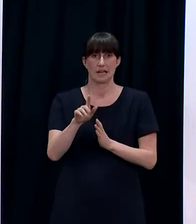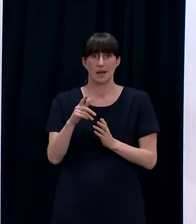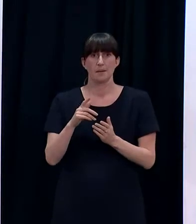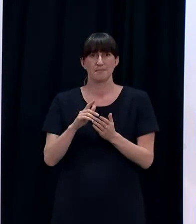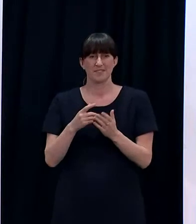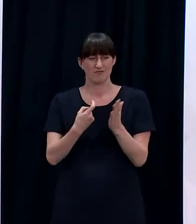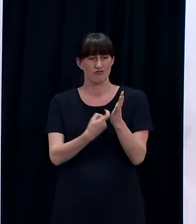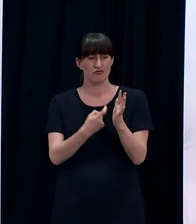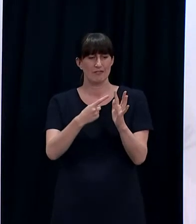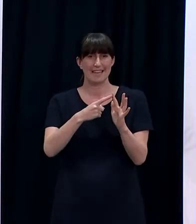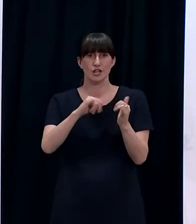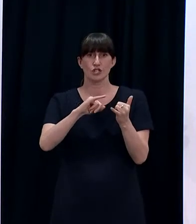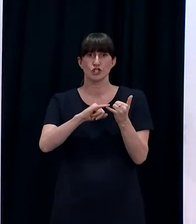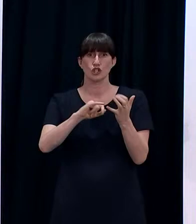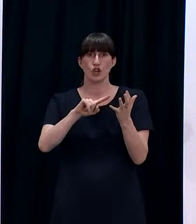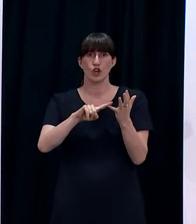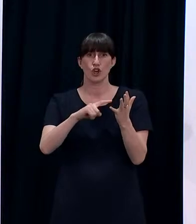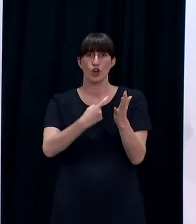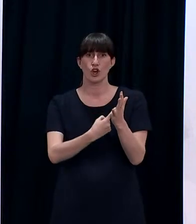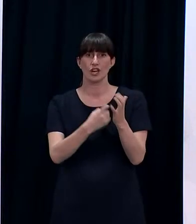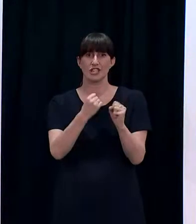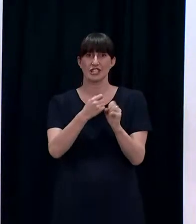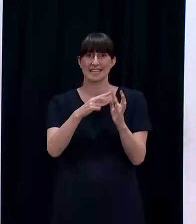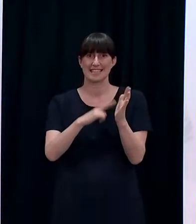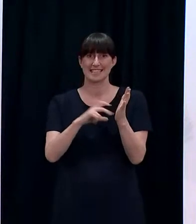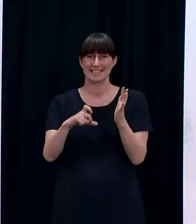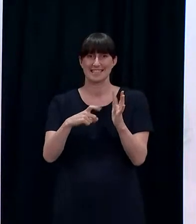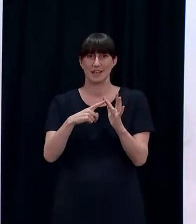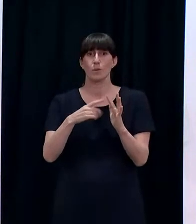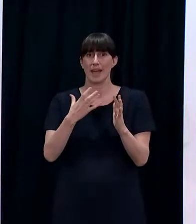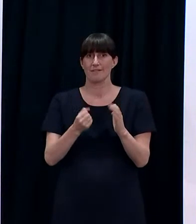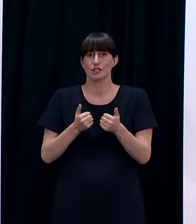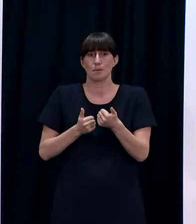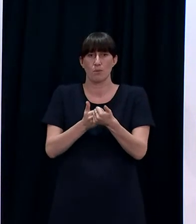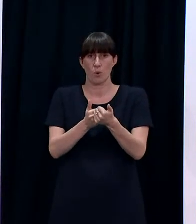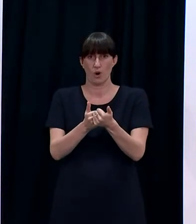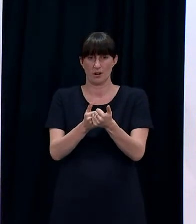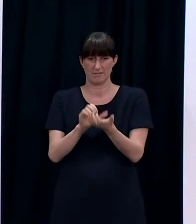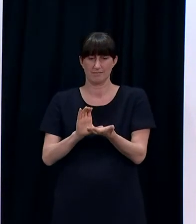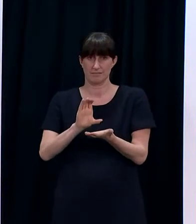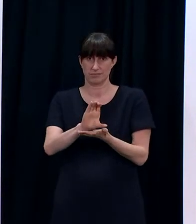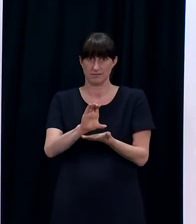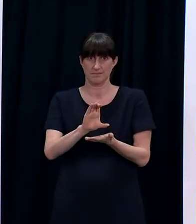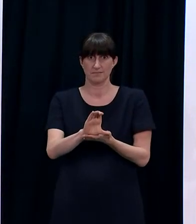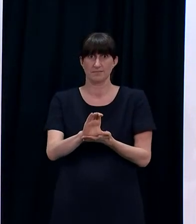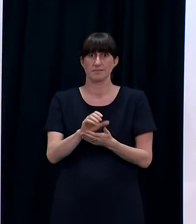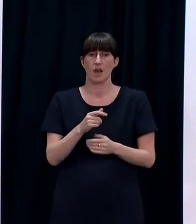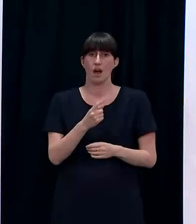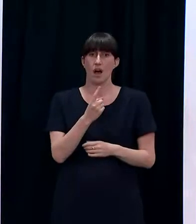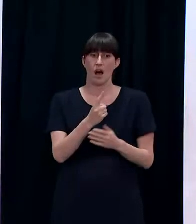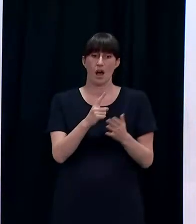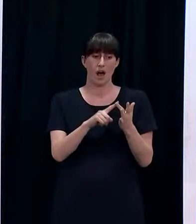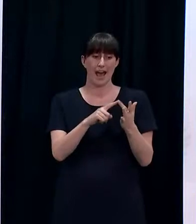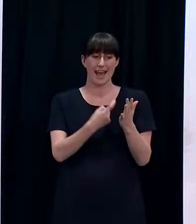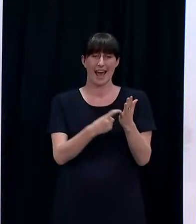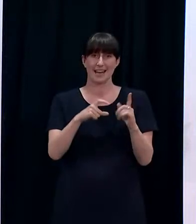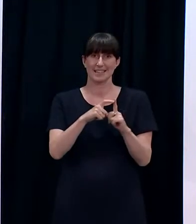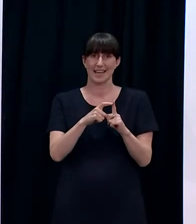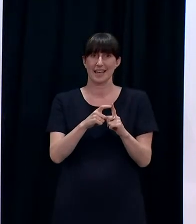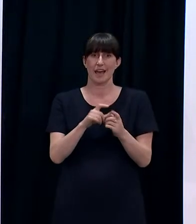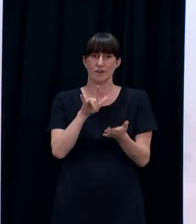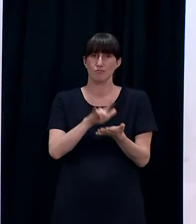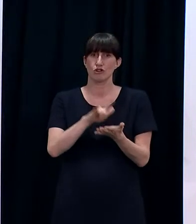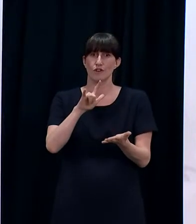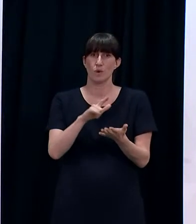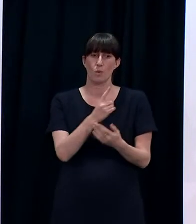as rent during alert level rises. As of yesterday, the Inland Revenue Department had approved over 147,000